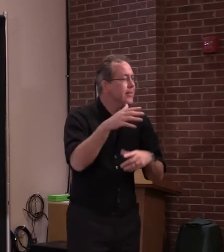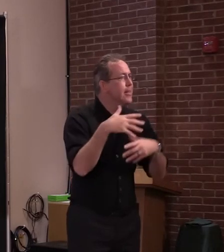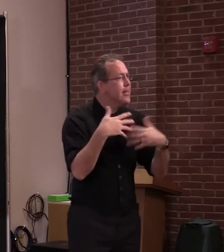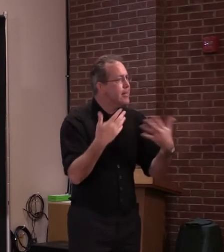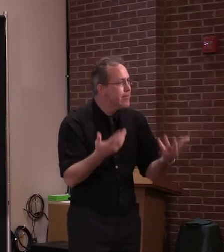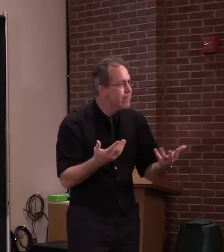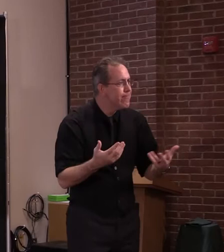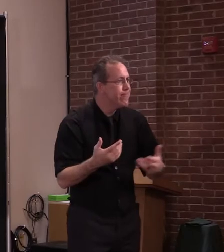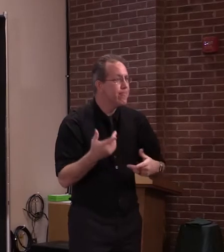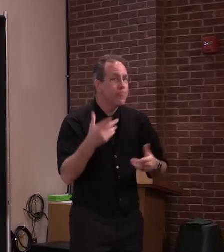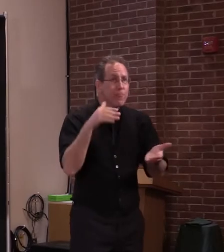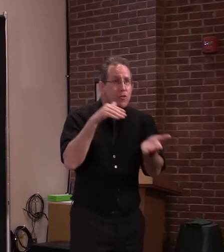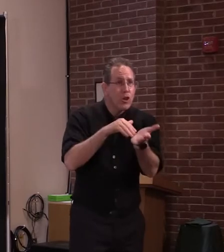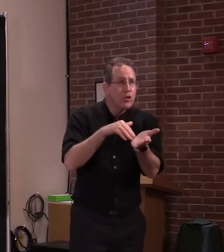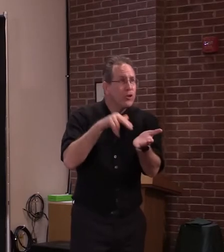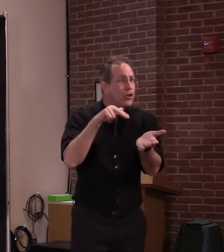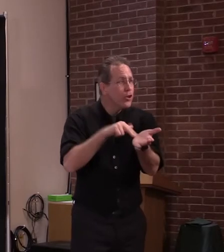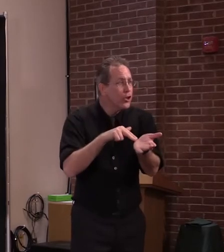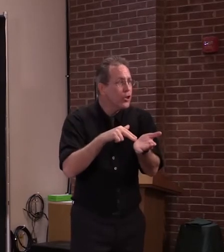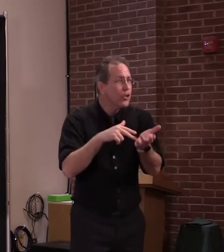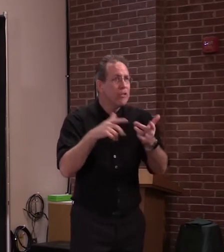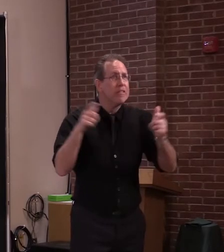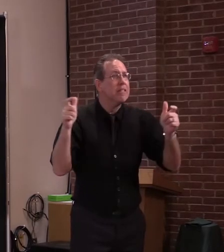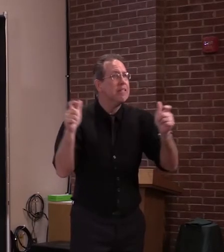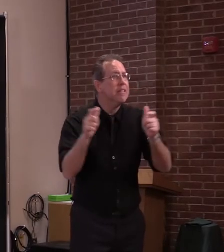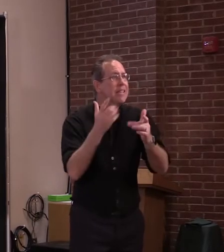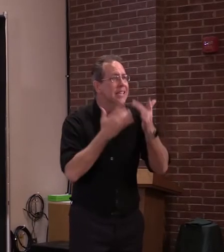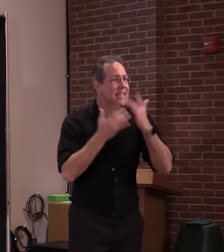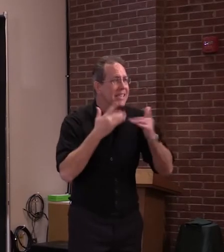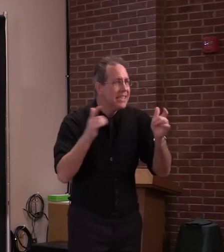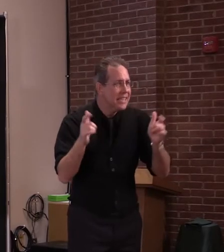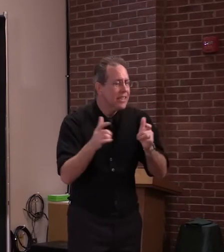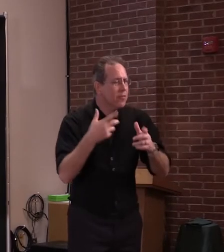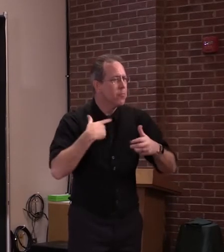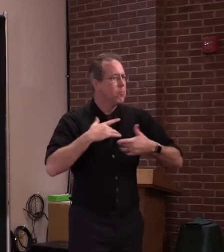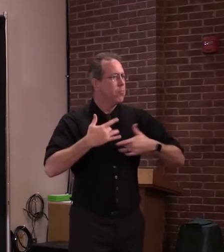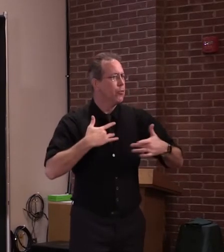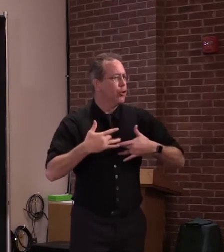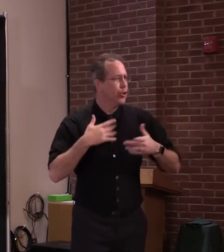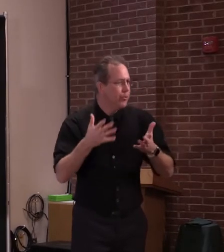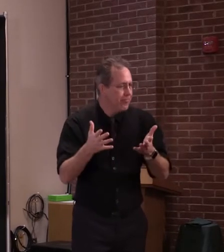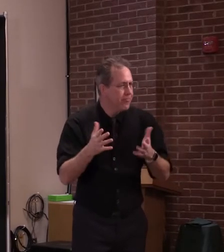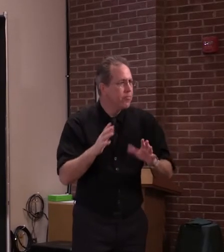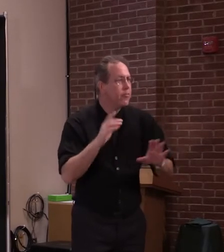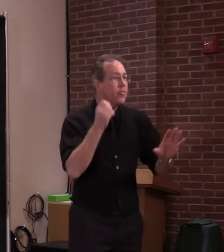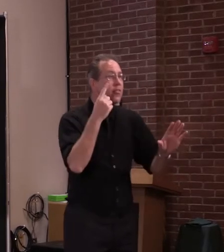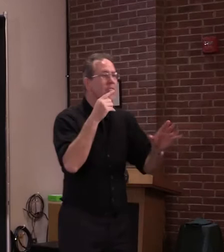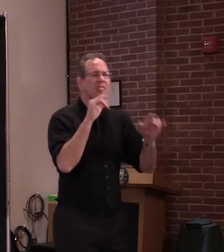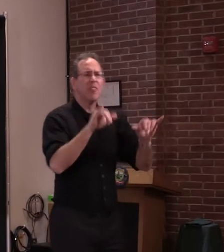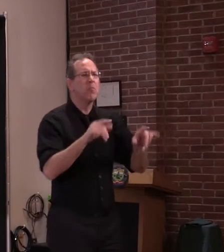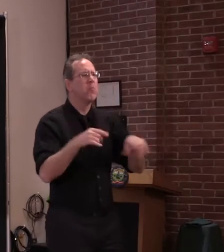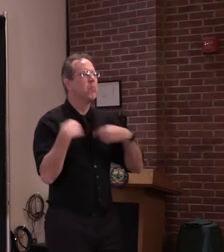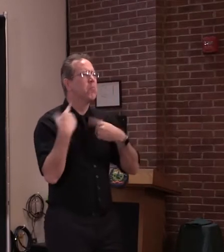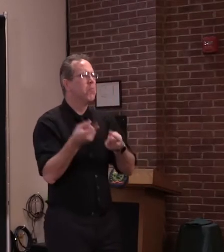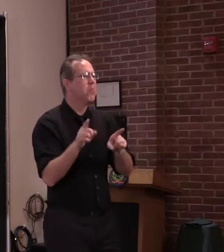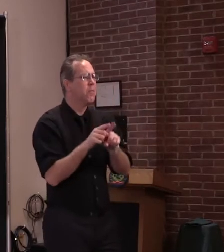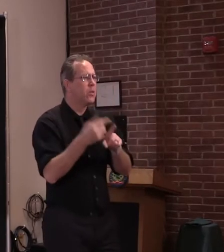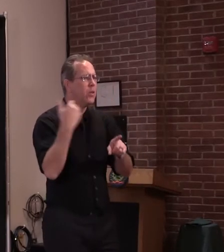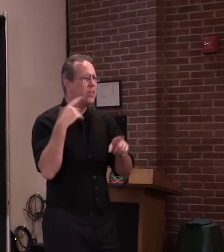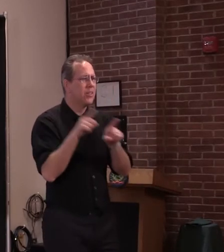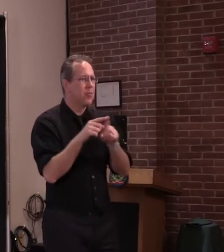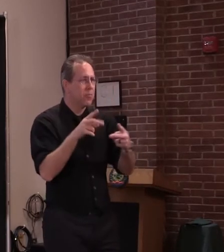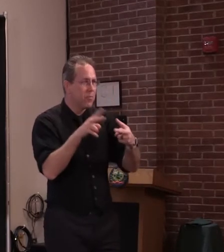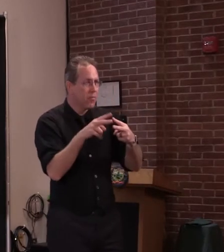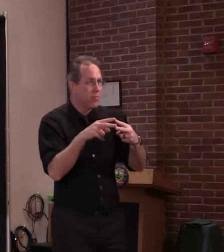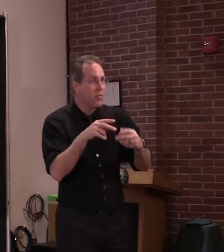services. That is one concern. But our main concern throughout has been hospitalizations and deaths. So